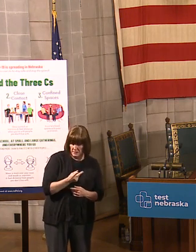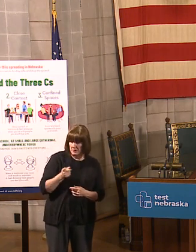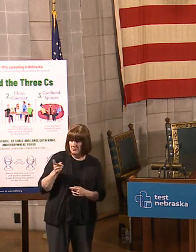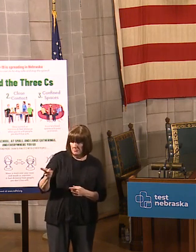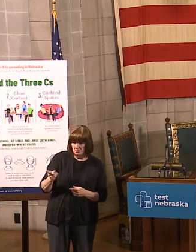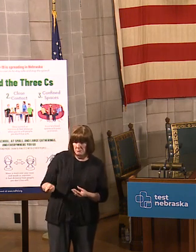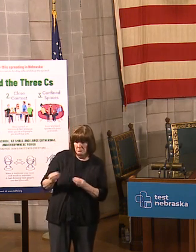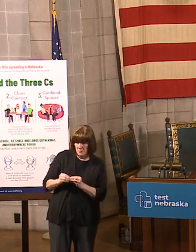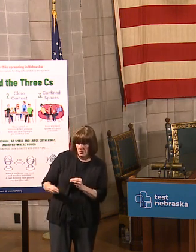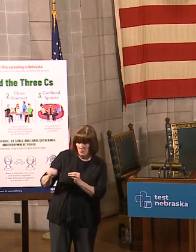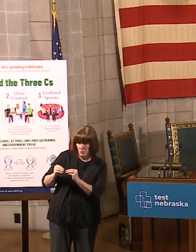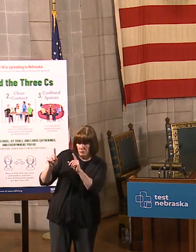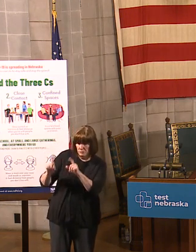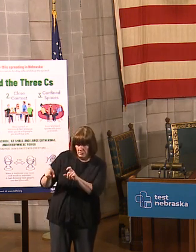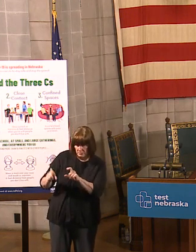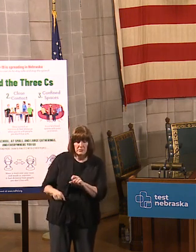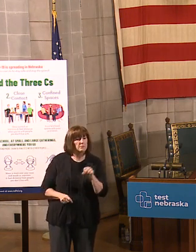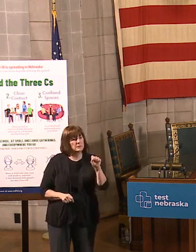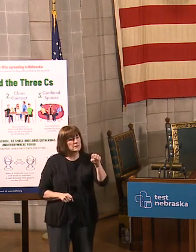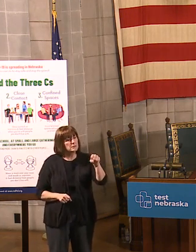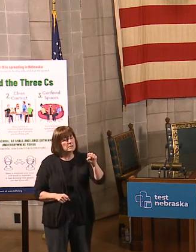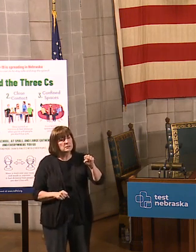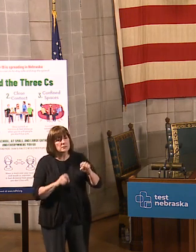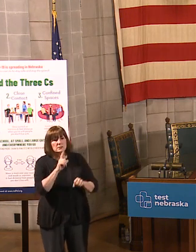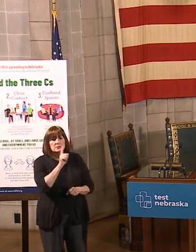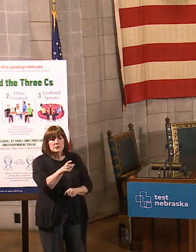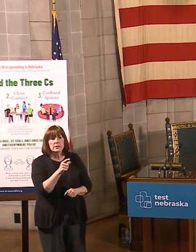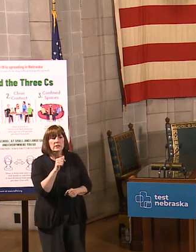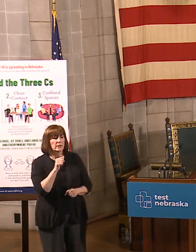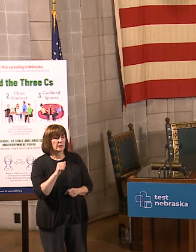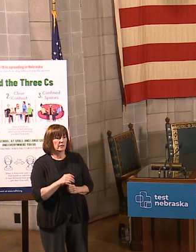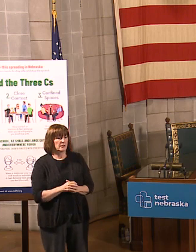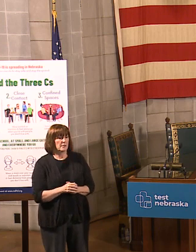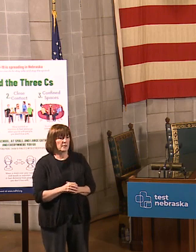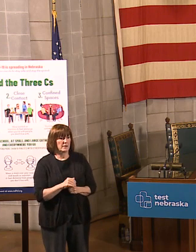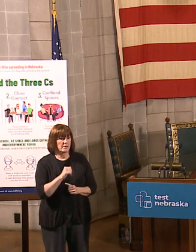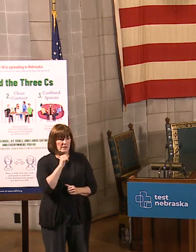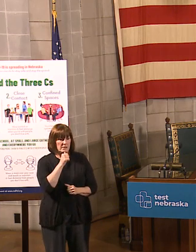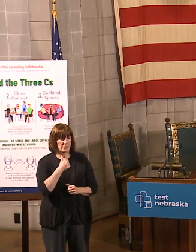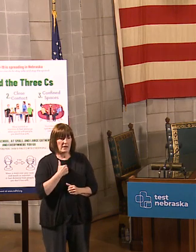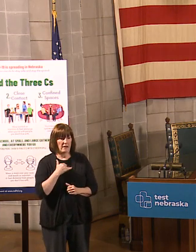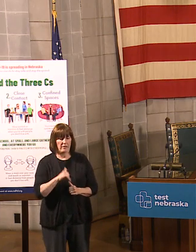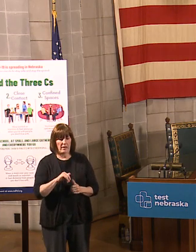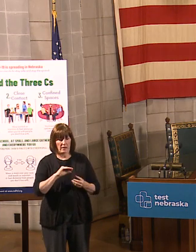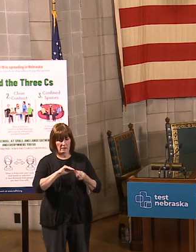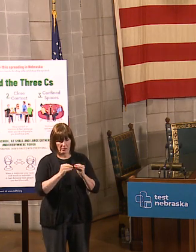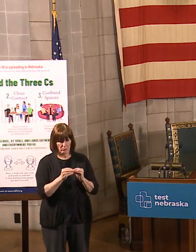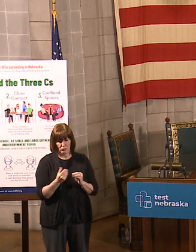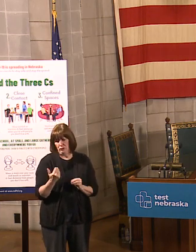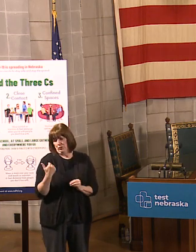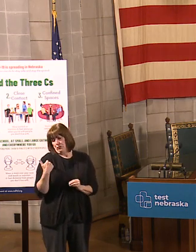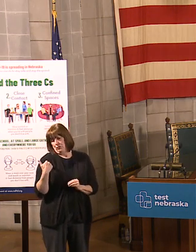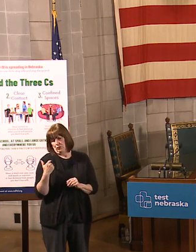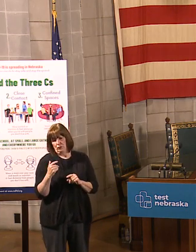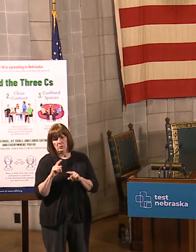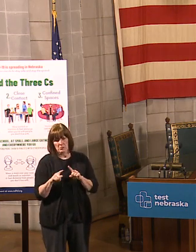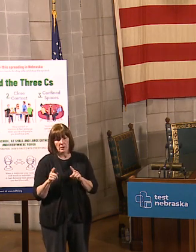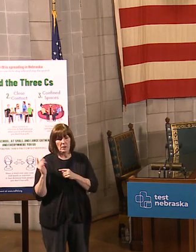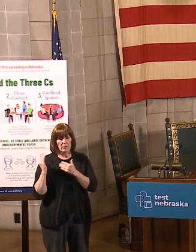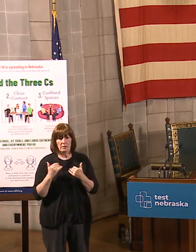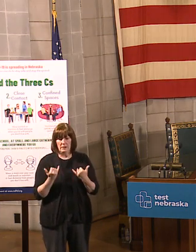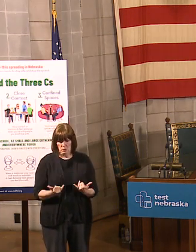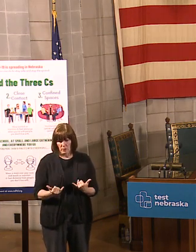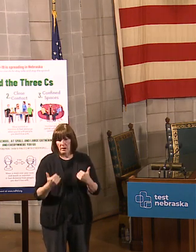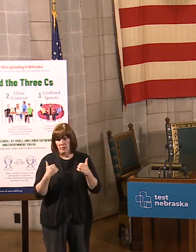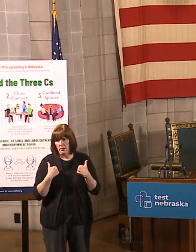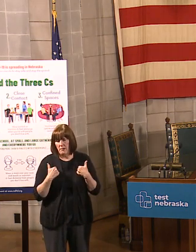more tests? And the answer is yes. We didn't have the data off the cuff at that press briefing, but I brought it today, that if you